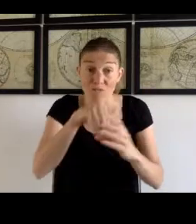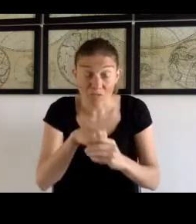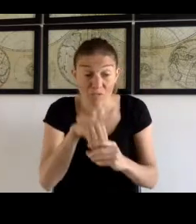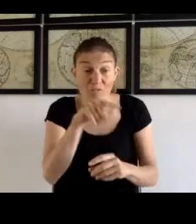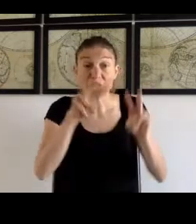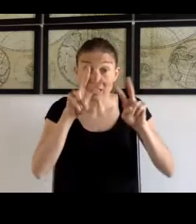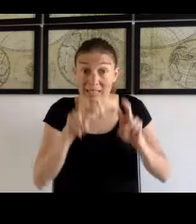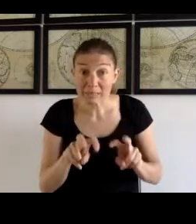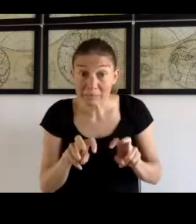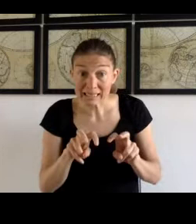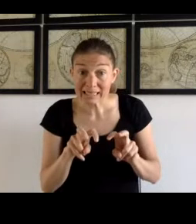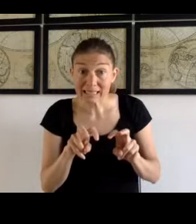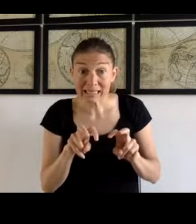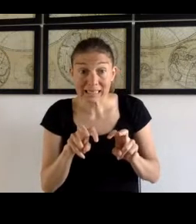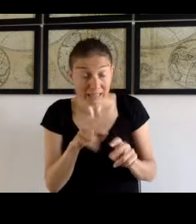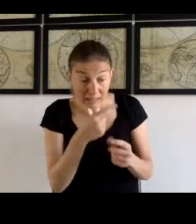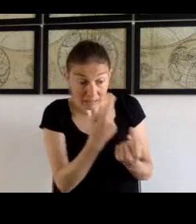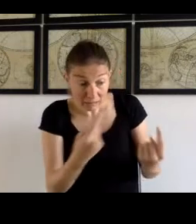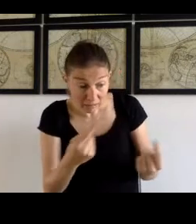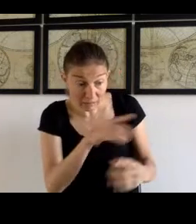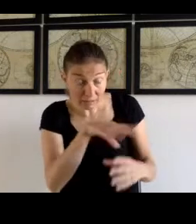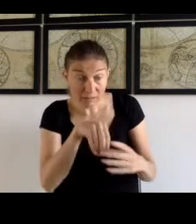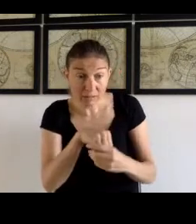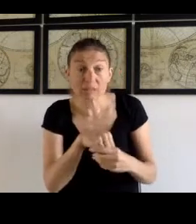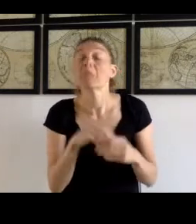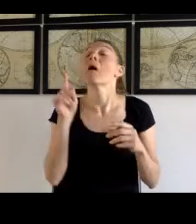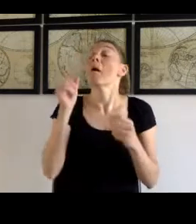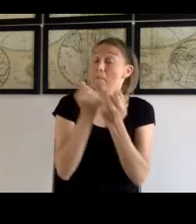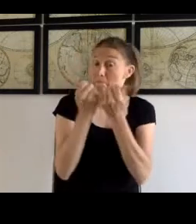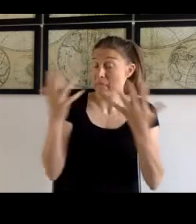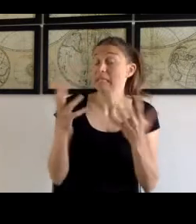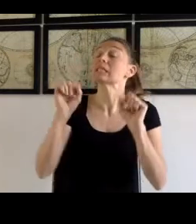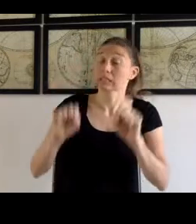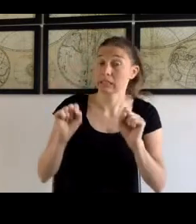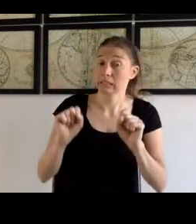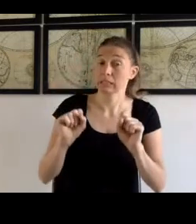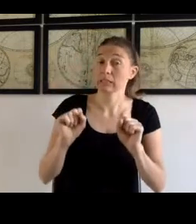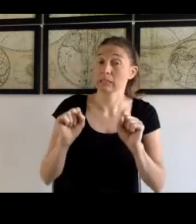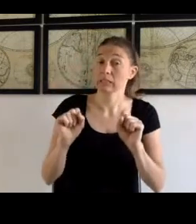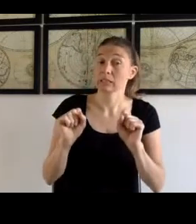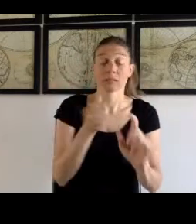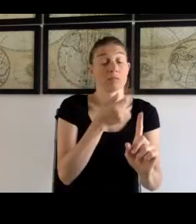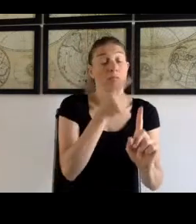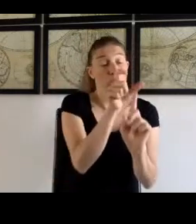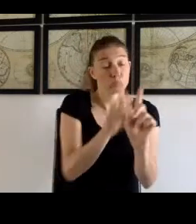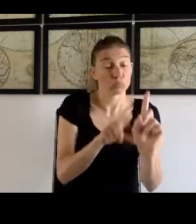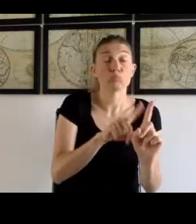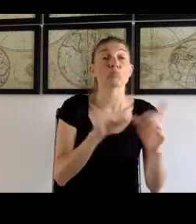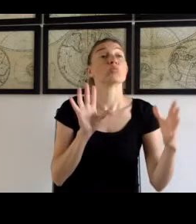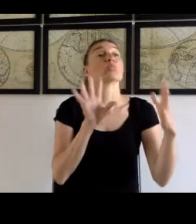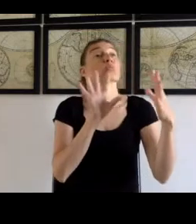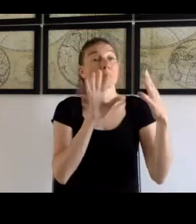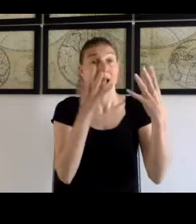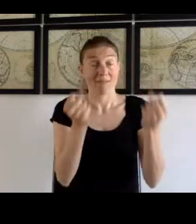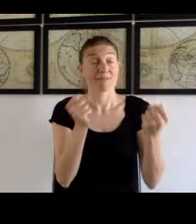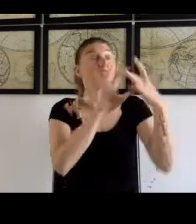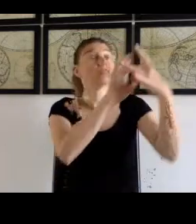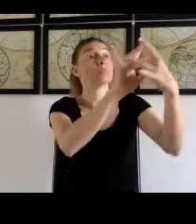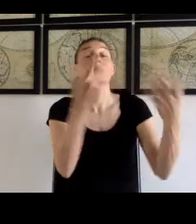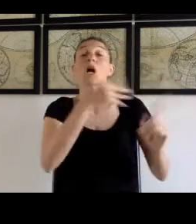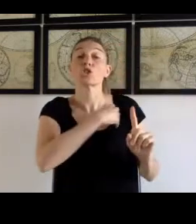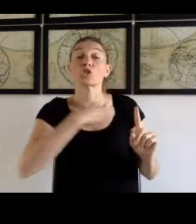of the countries, yes, they were directly in contact, first of all, with the doctors in most of the countries, or with